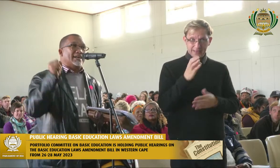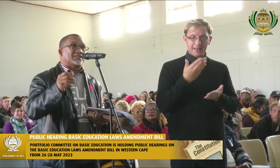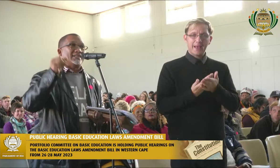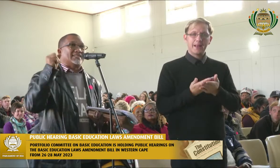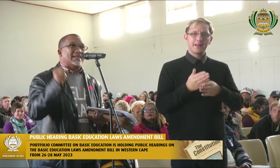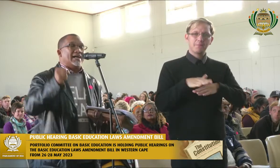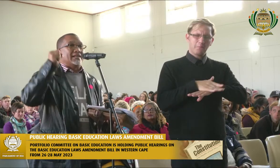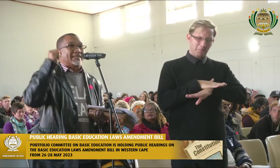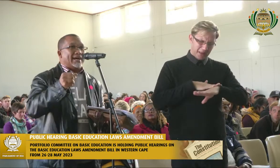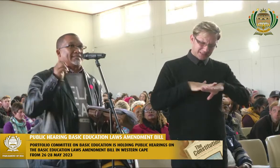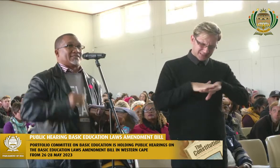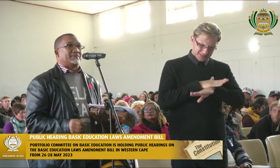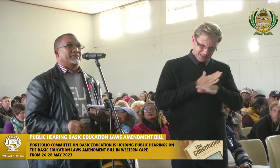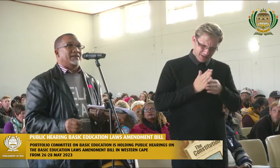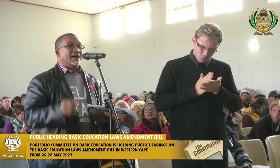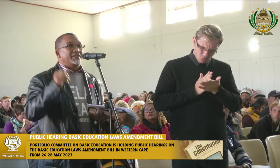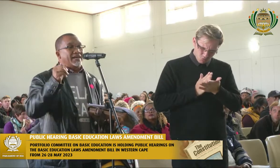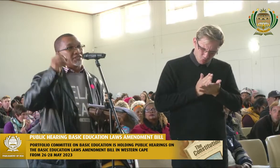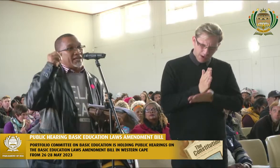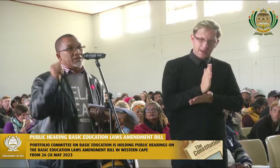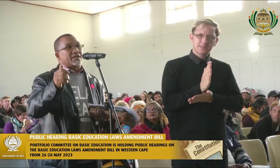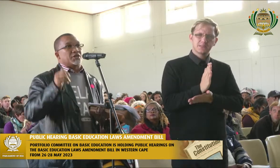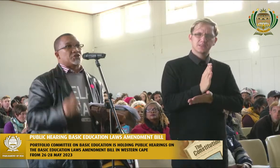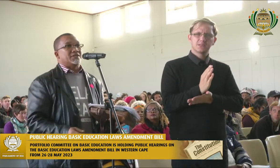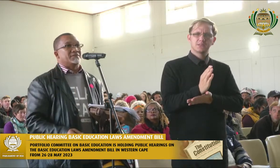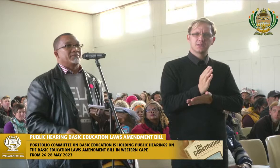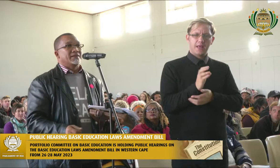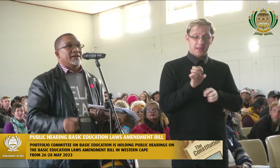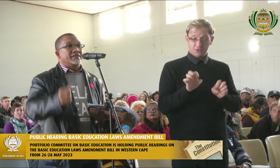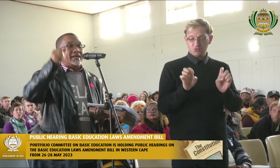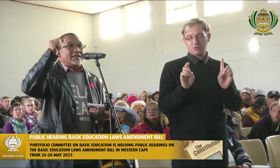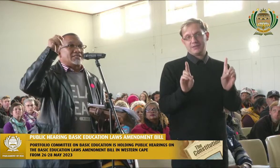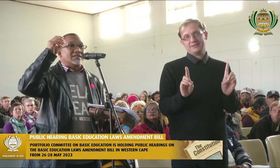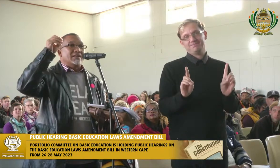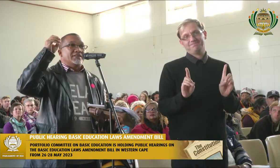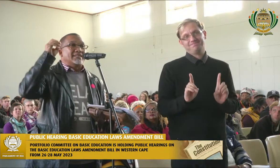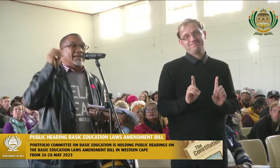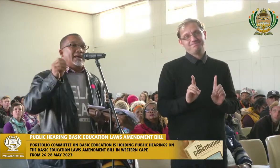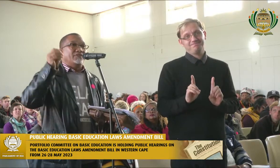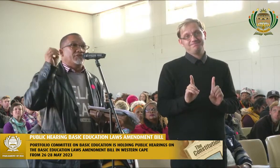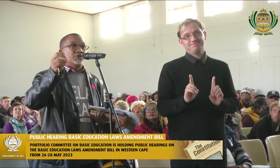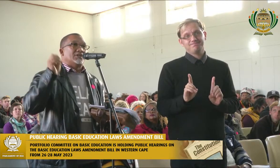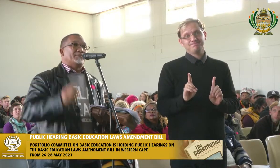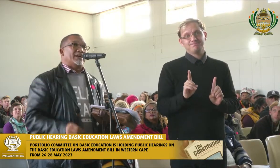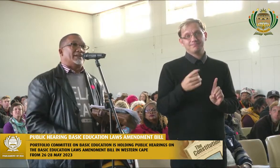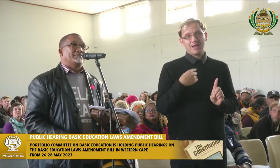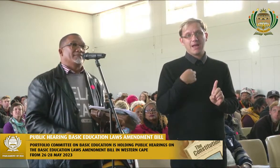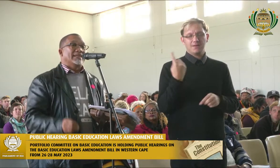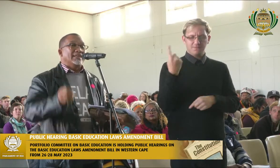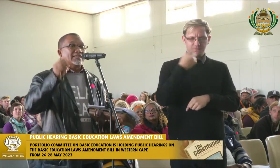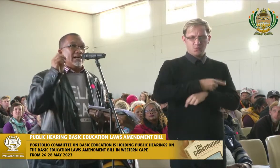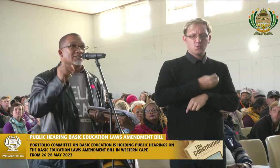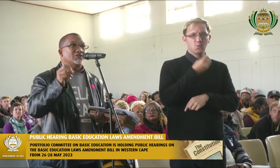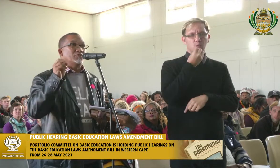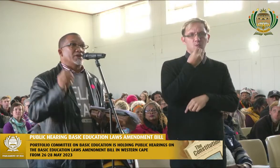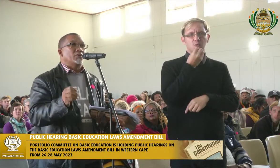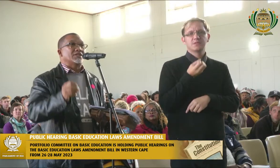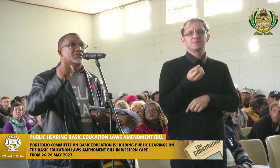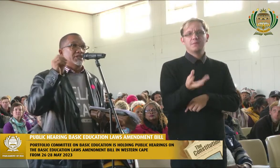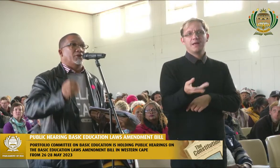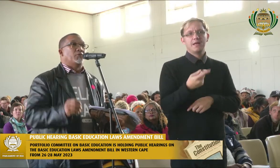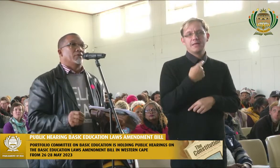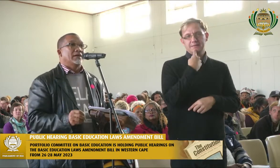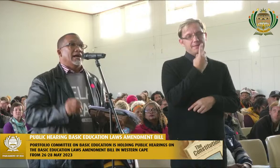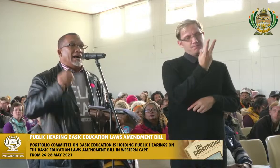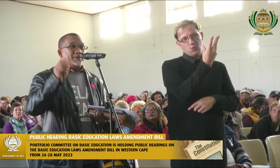basic rights a child has? And that is education, and that is the daily food supply? His answer to me